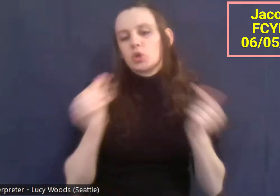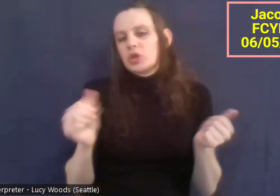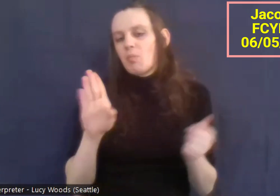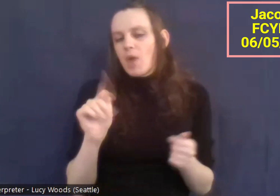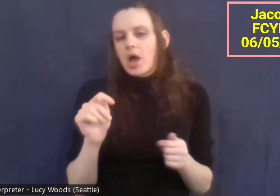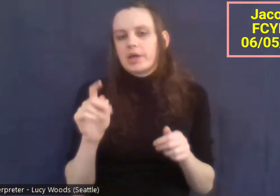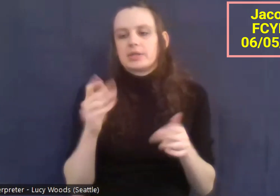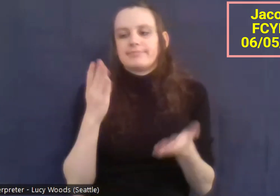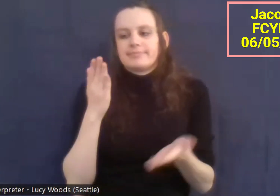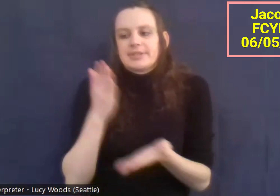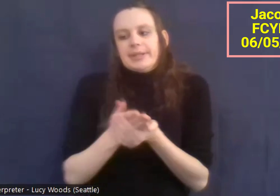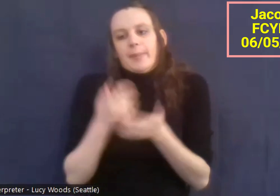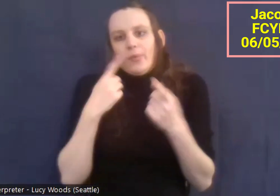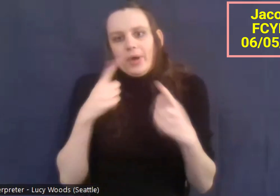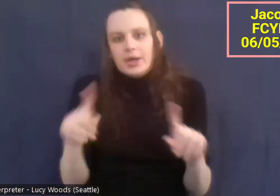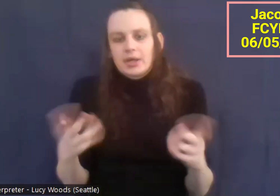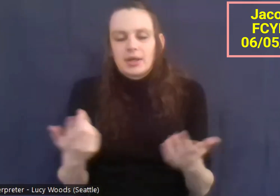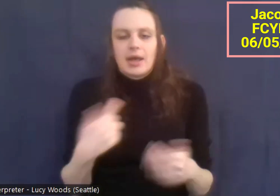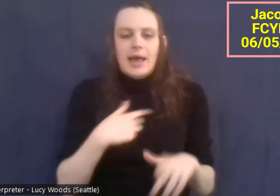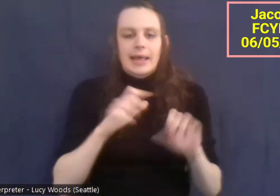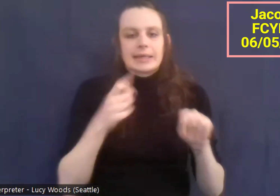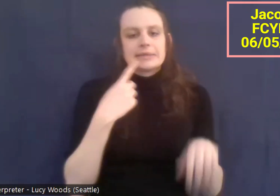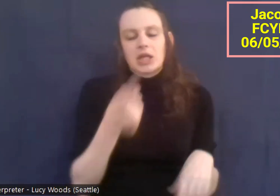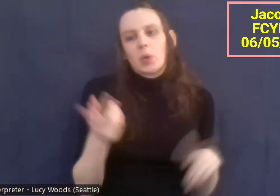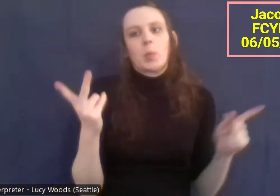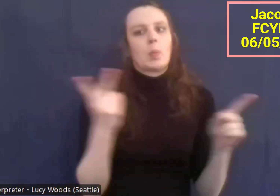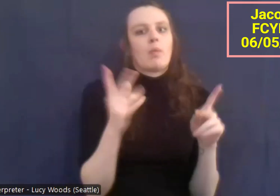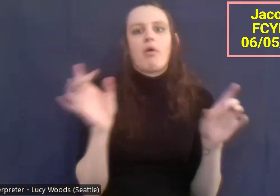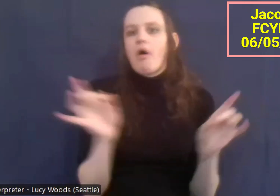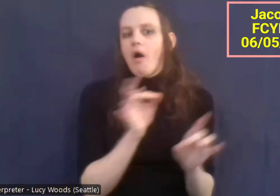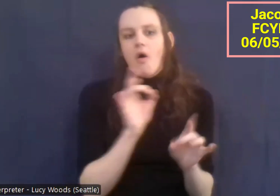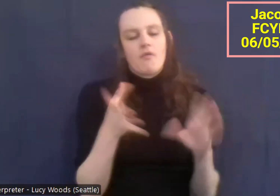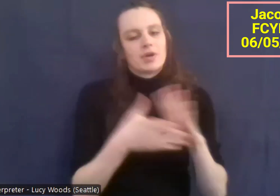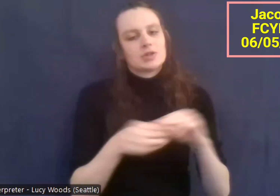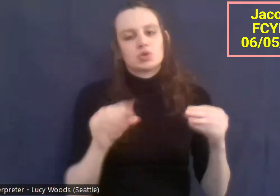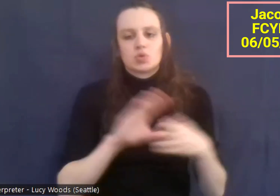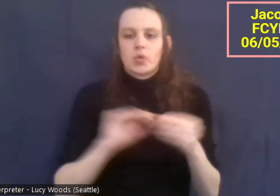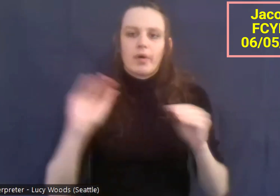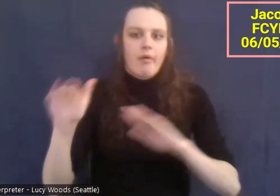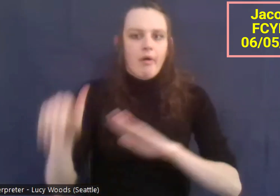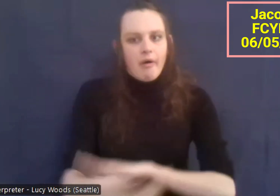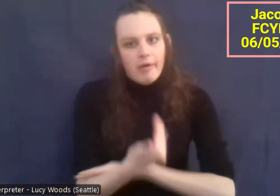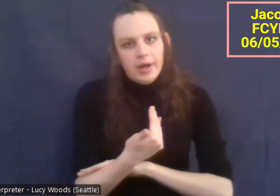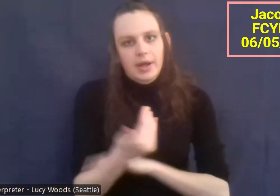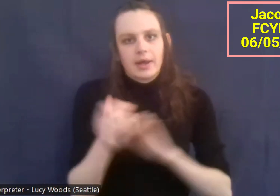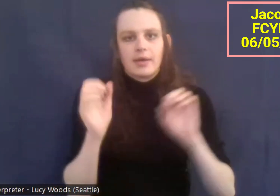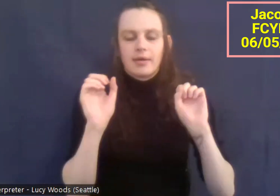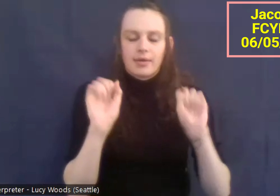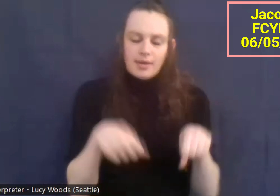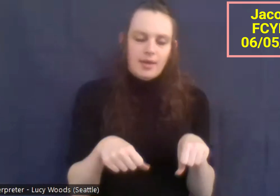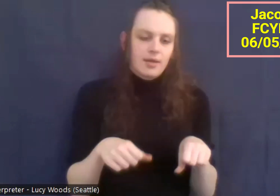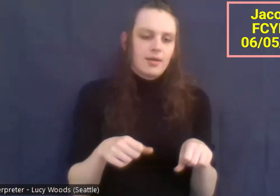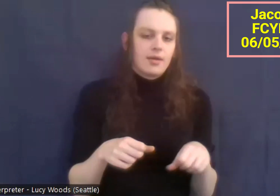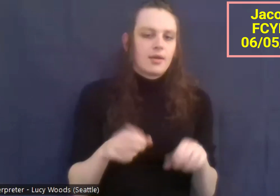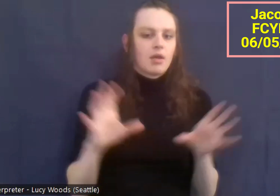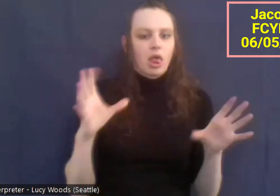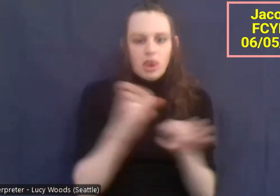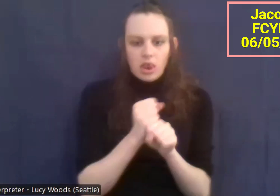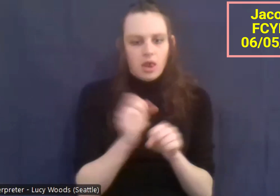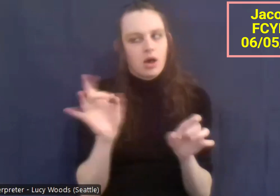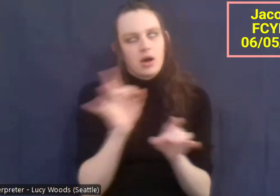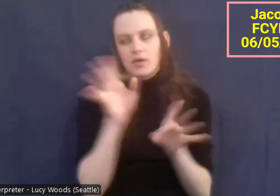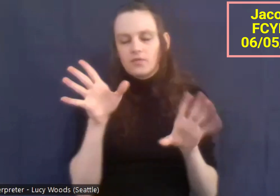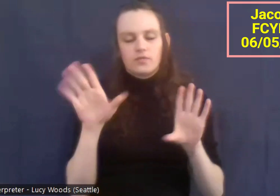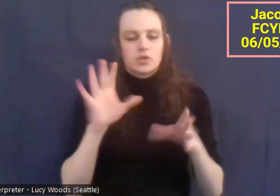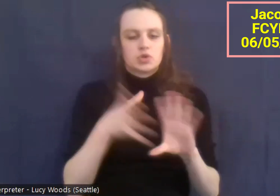I could sit here and I could tell you war stories all night. I could summarize war stories all night, and